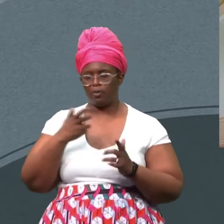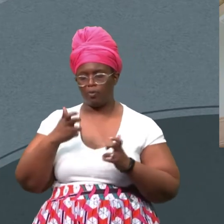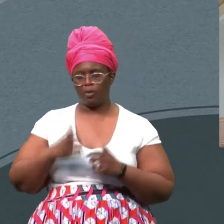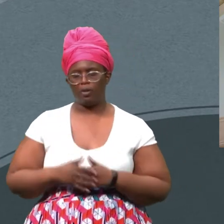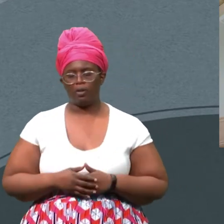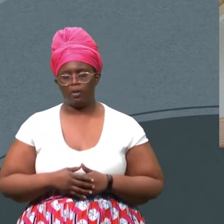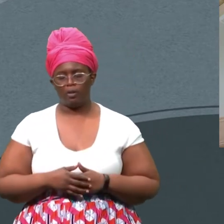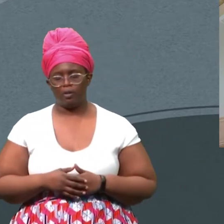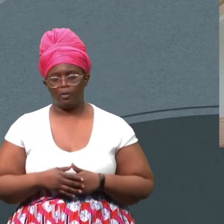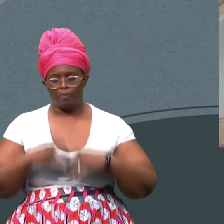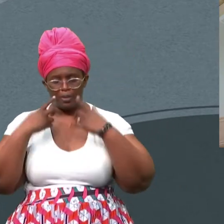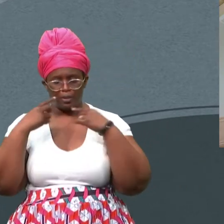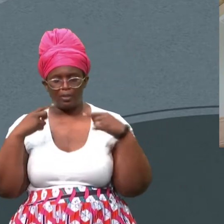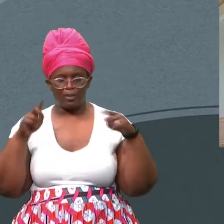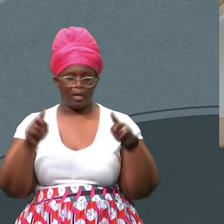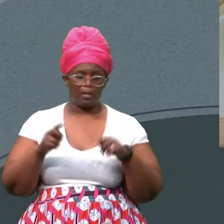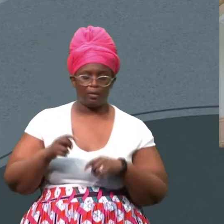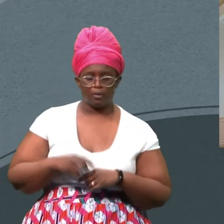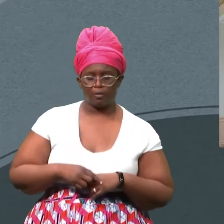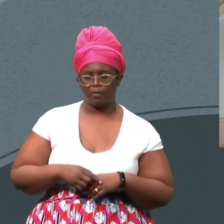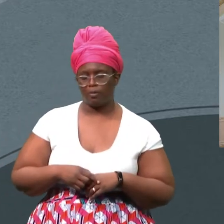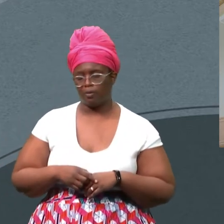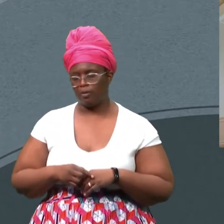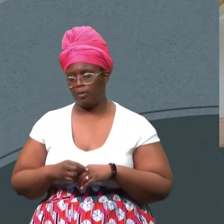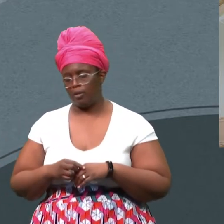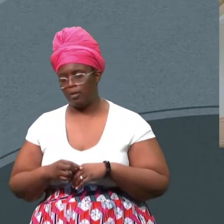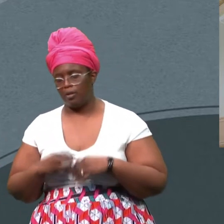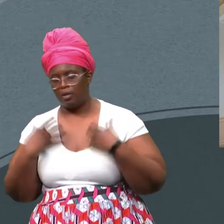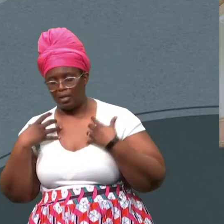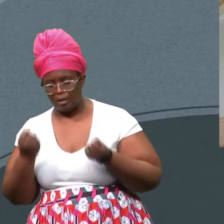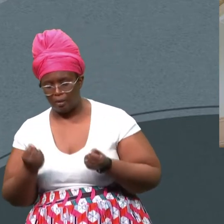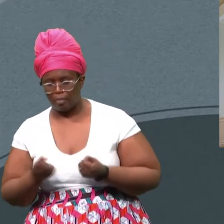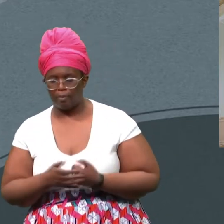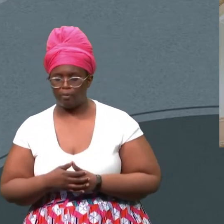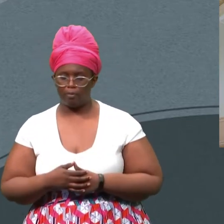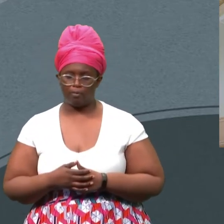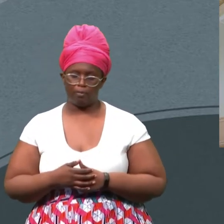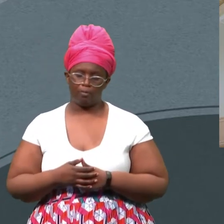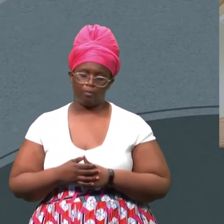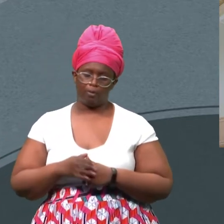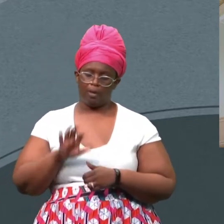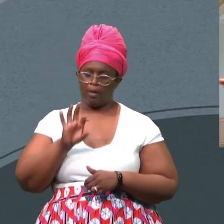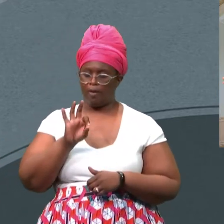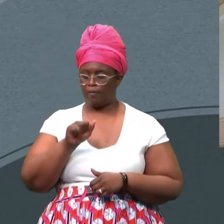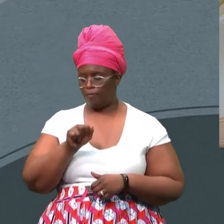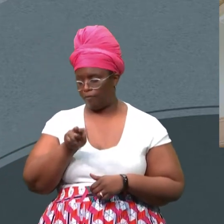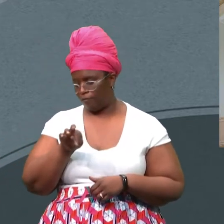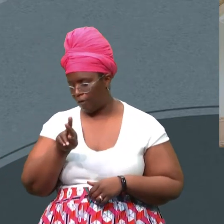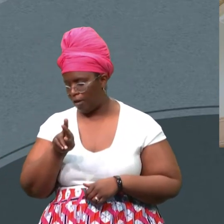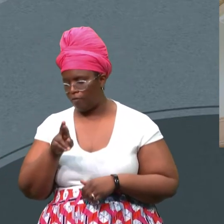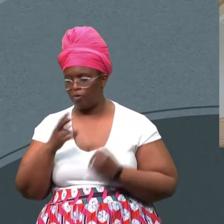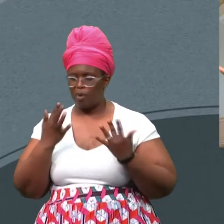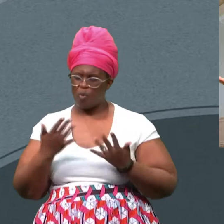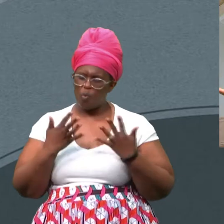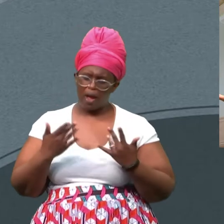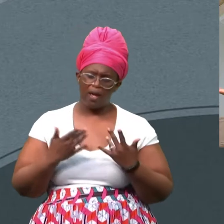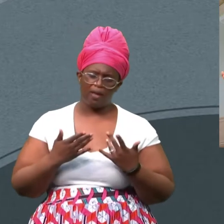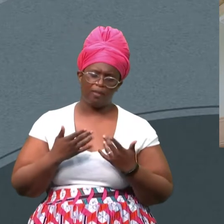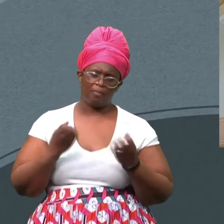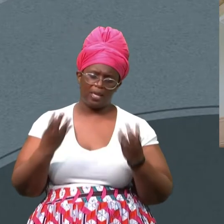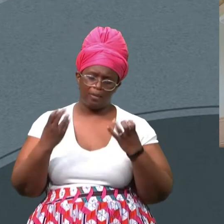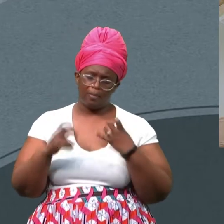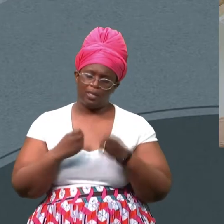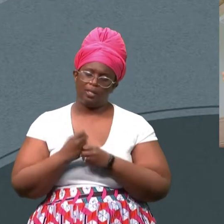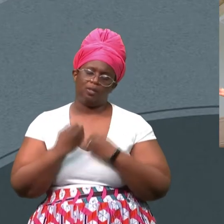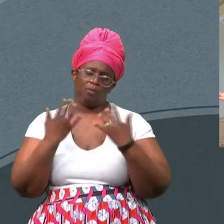about to fast track your healing. I'm about to fast track your favor, that which you've been waiting for years for. All the years you